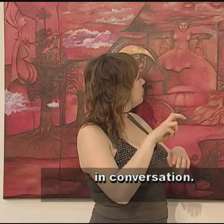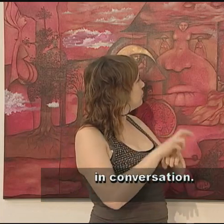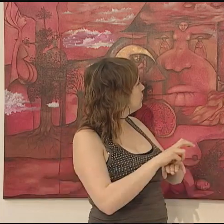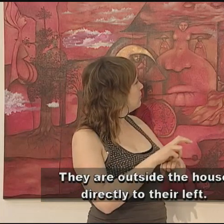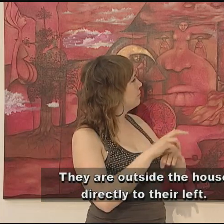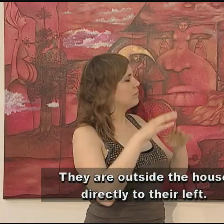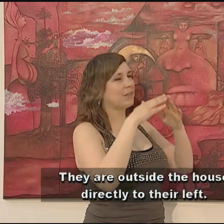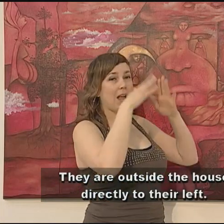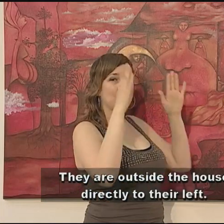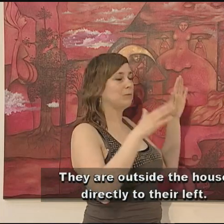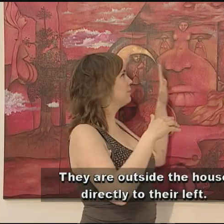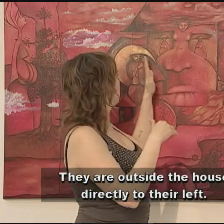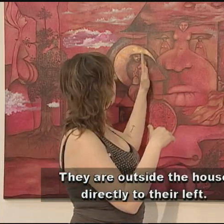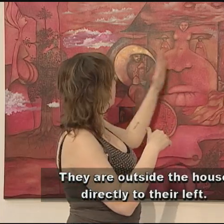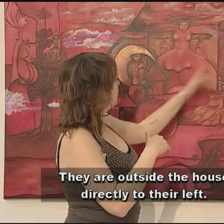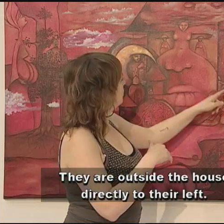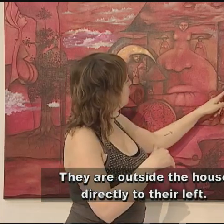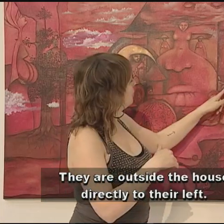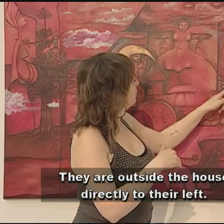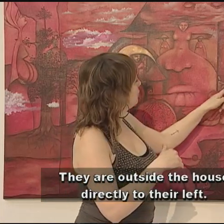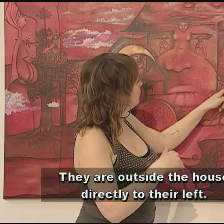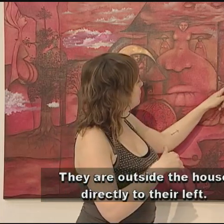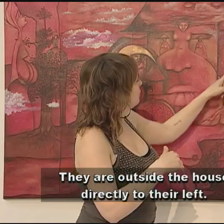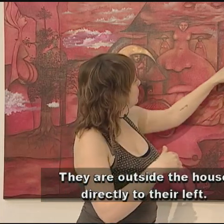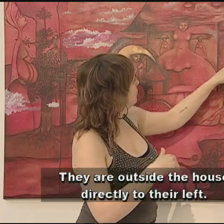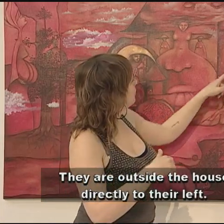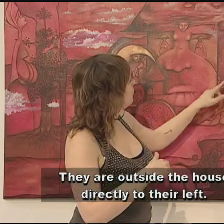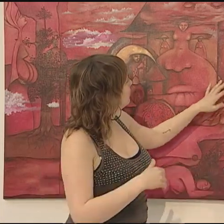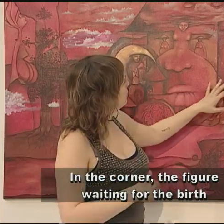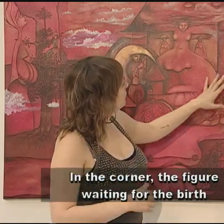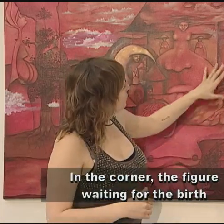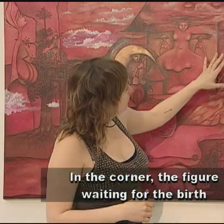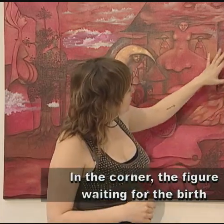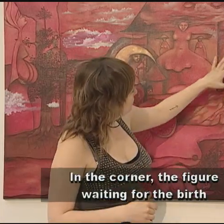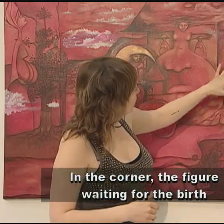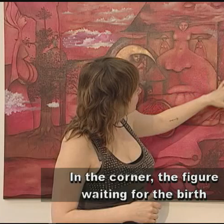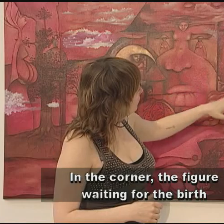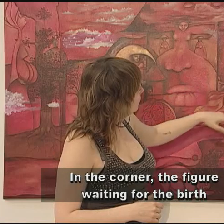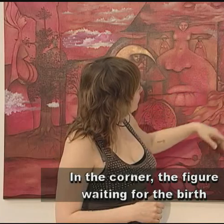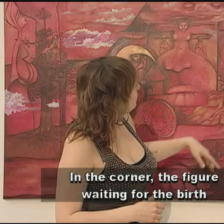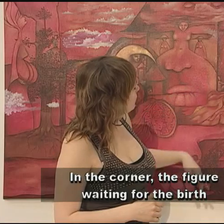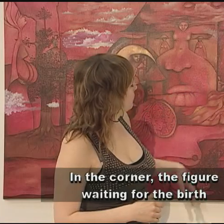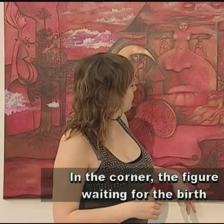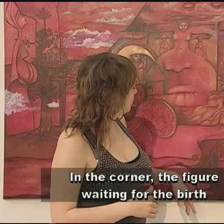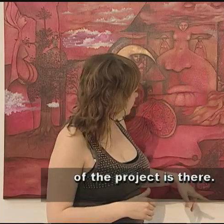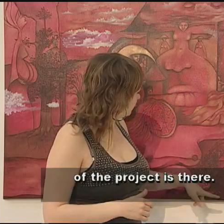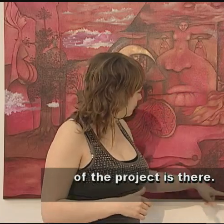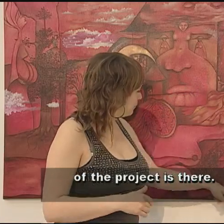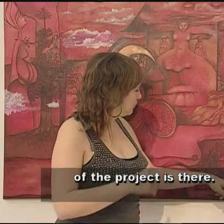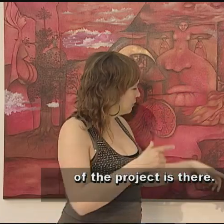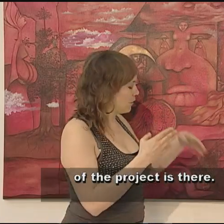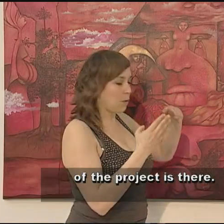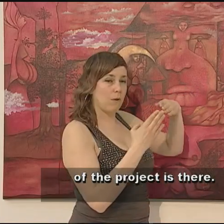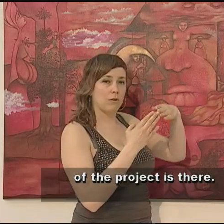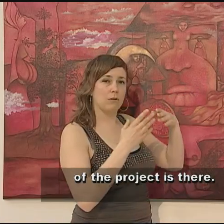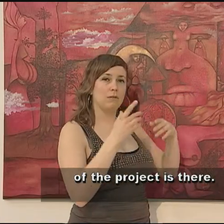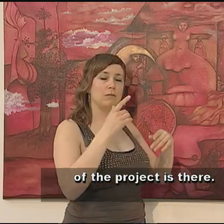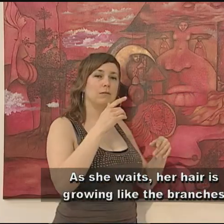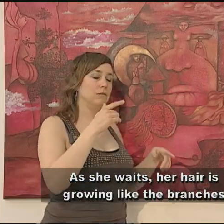in conversation. They are outside the house directly to their left. In the corner, the figure waiting for the birth of the project is